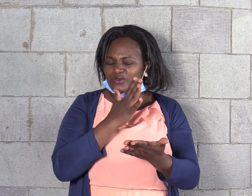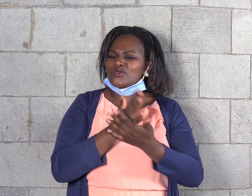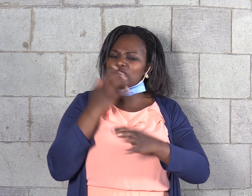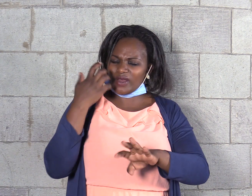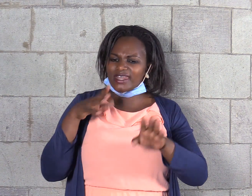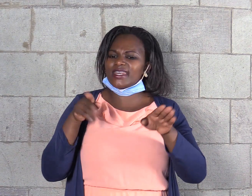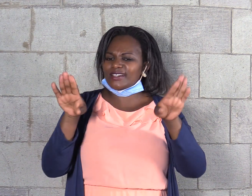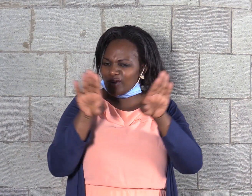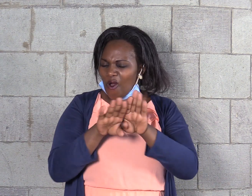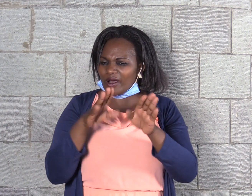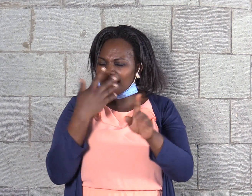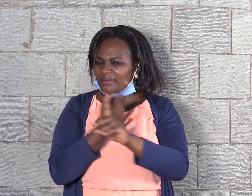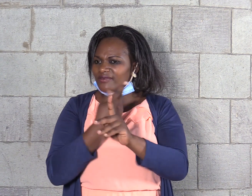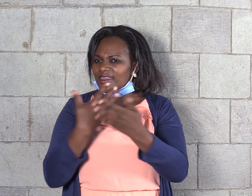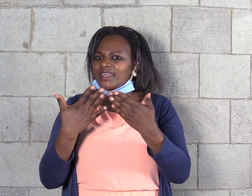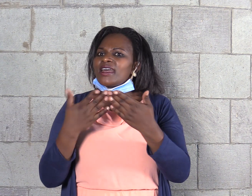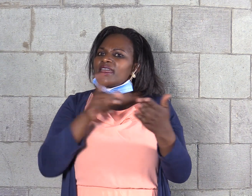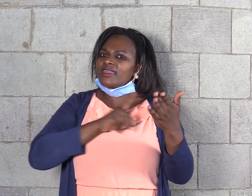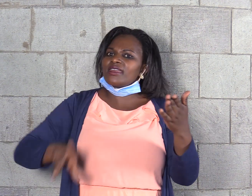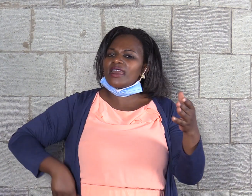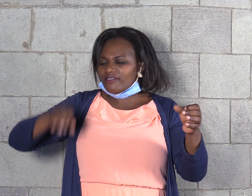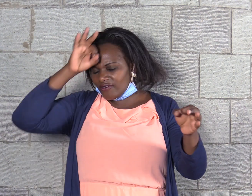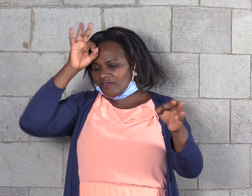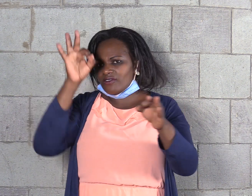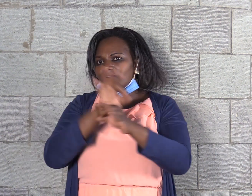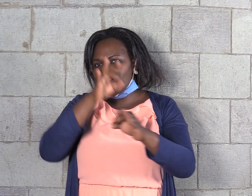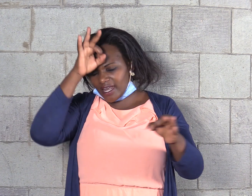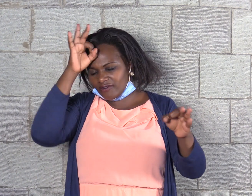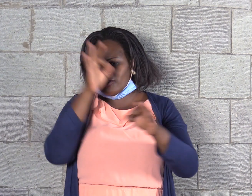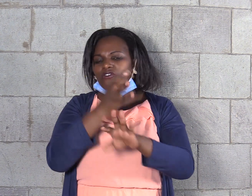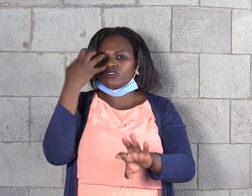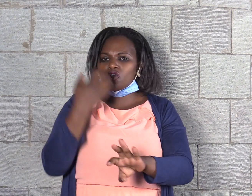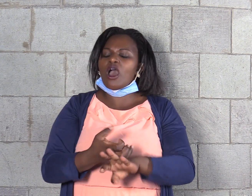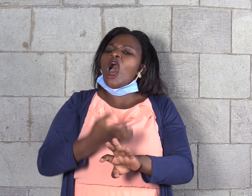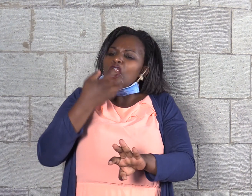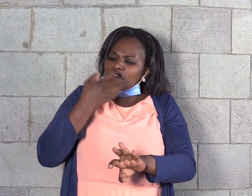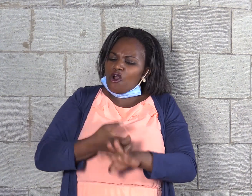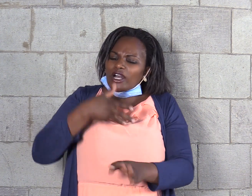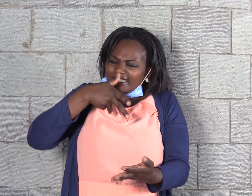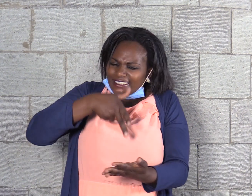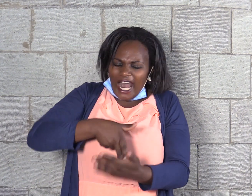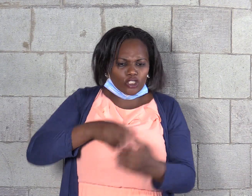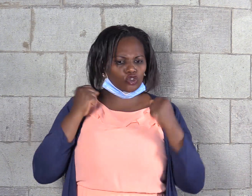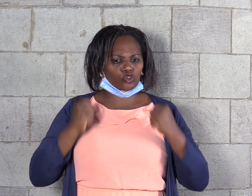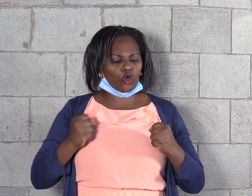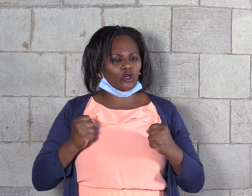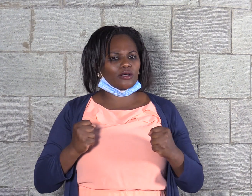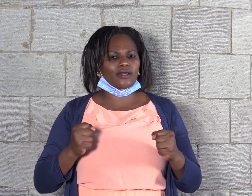the Lord still remains our faithful, faithful rock, a rock that will never be shaken, a rock that will never